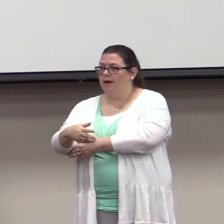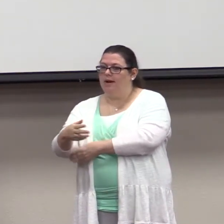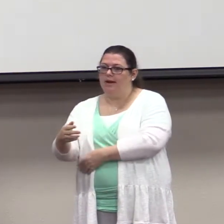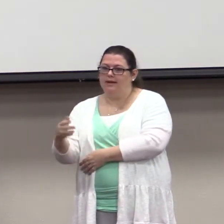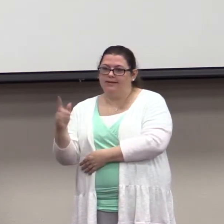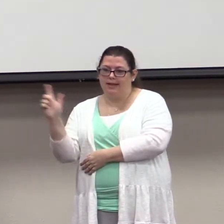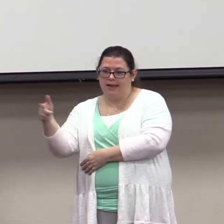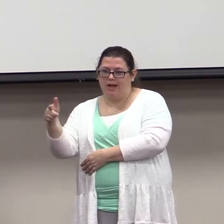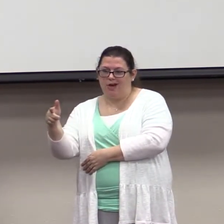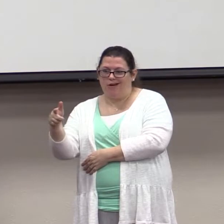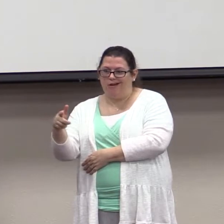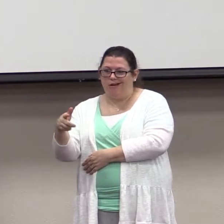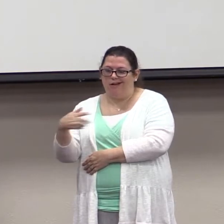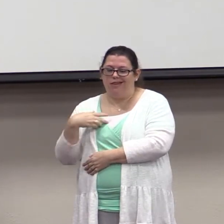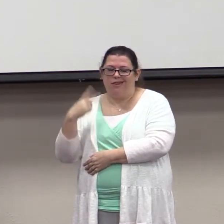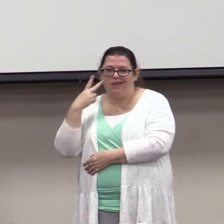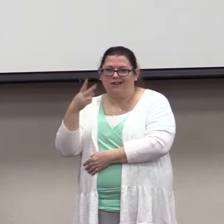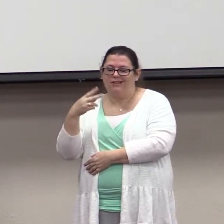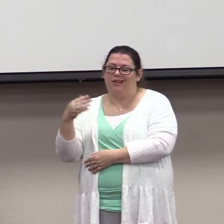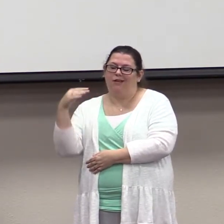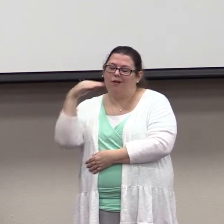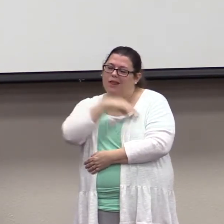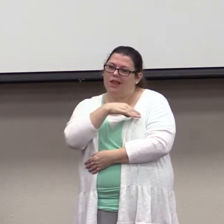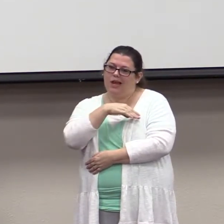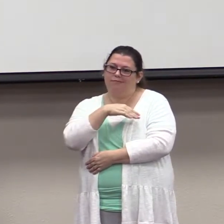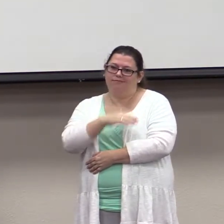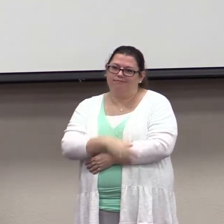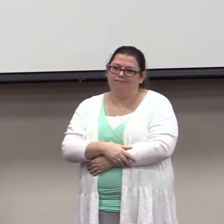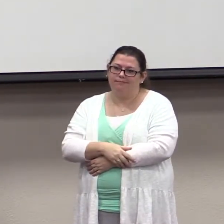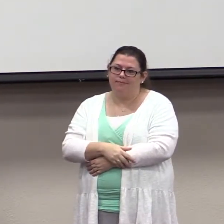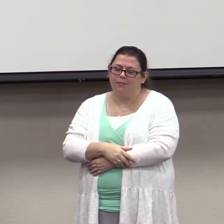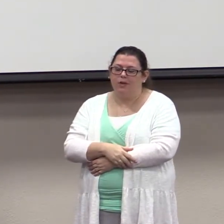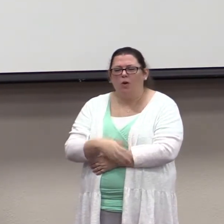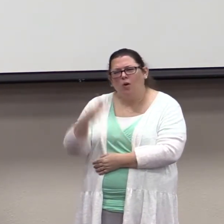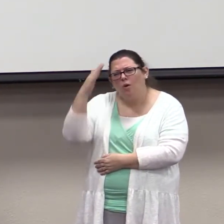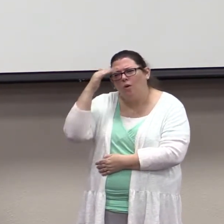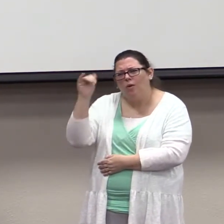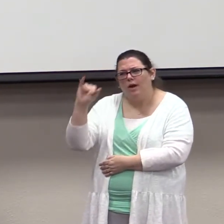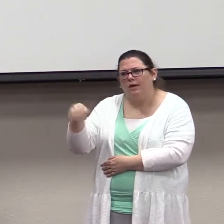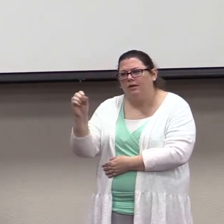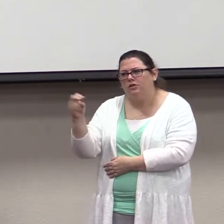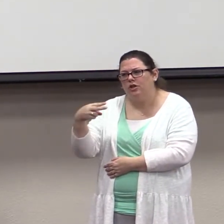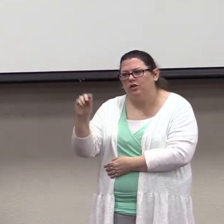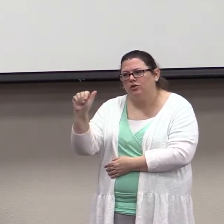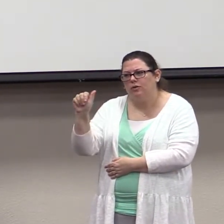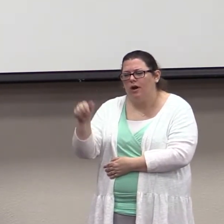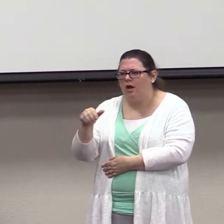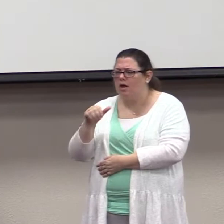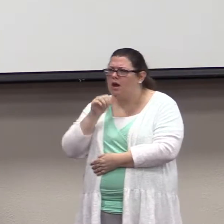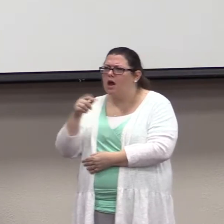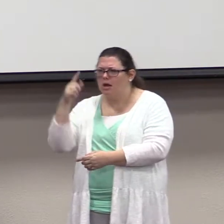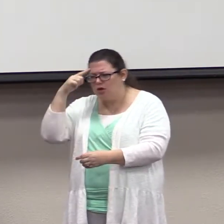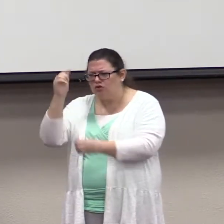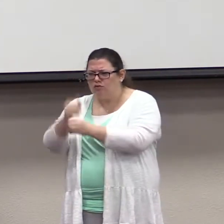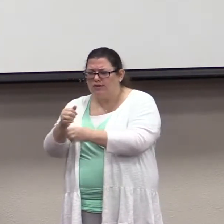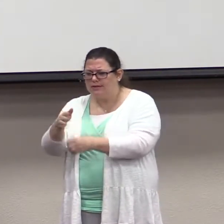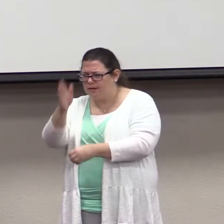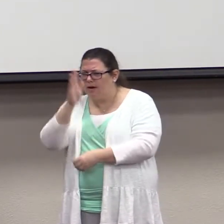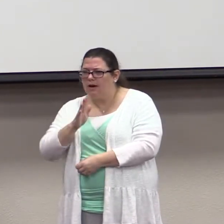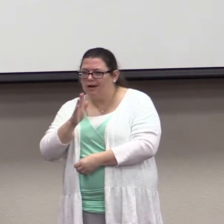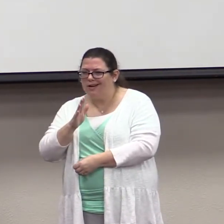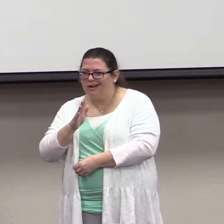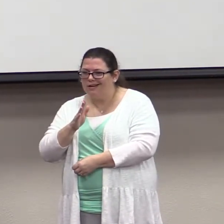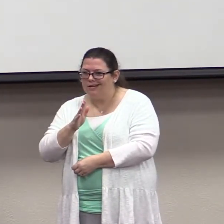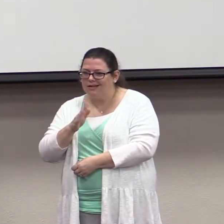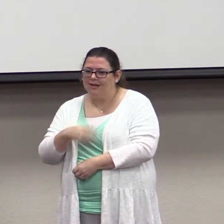do I say that Joshua didn't fully trust God here? Because he trusted in his own judgment instead.